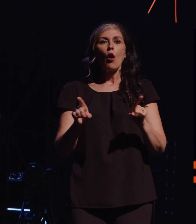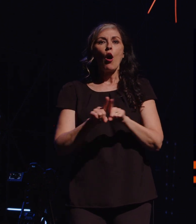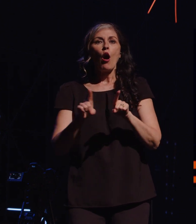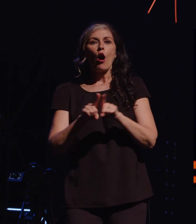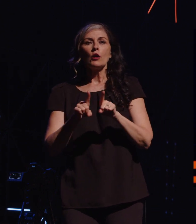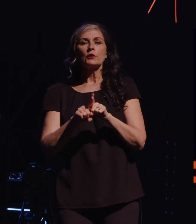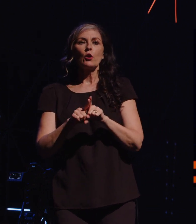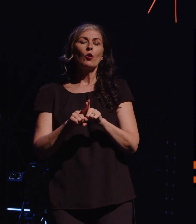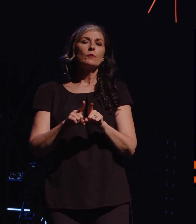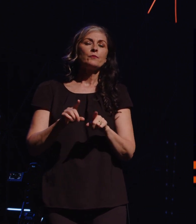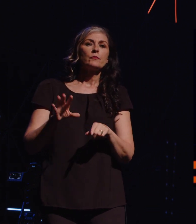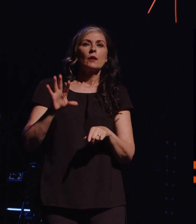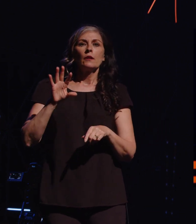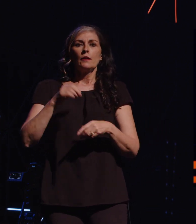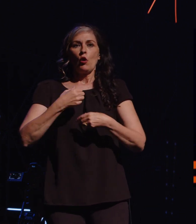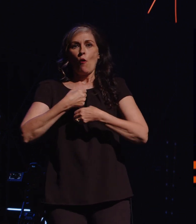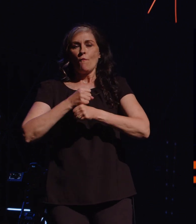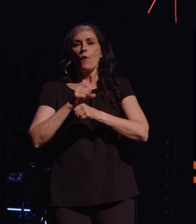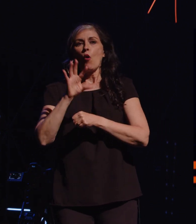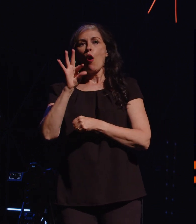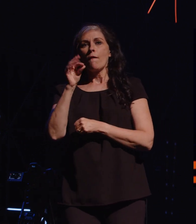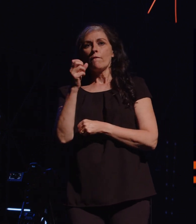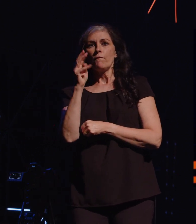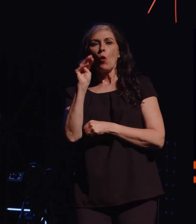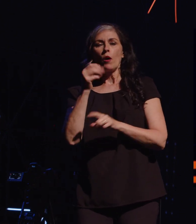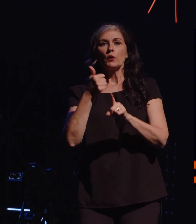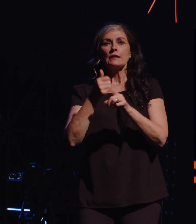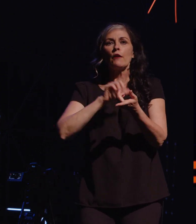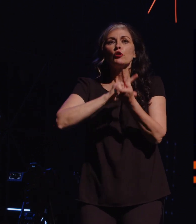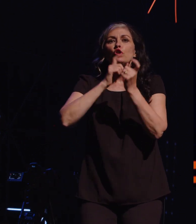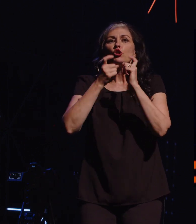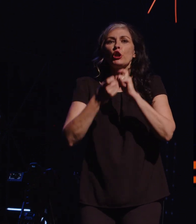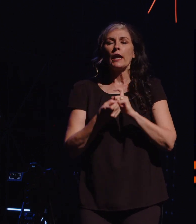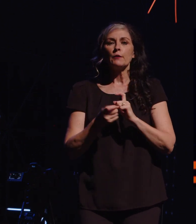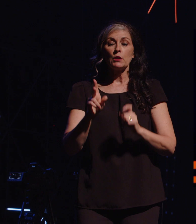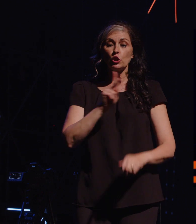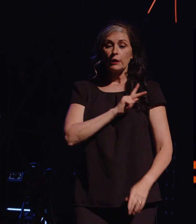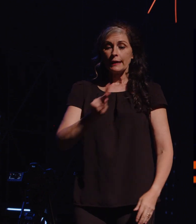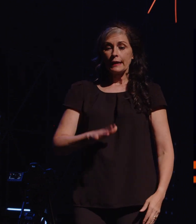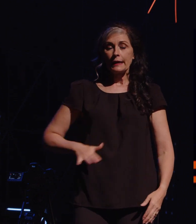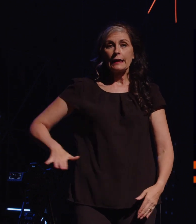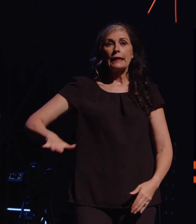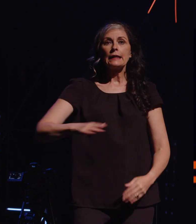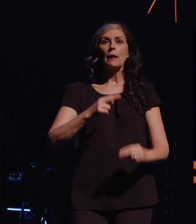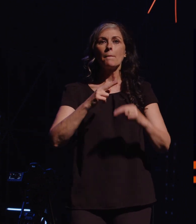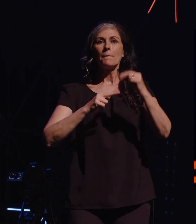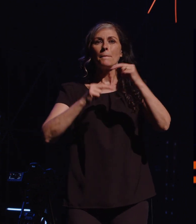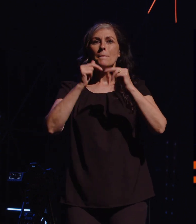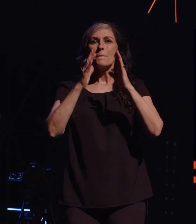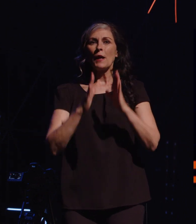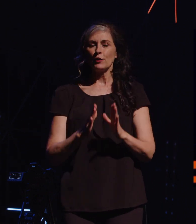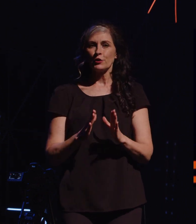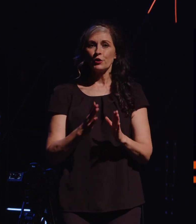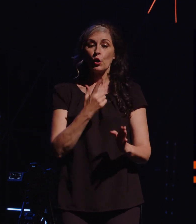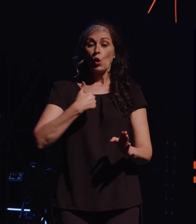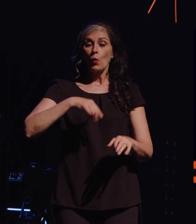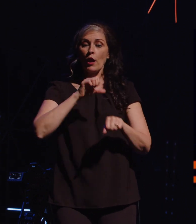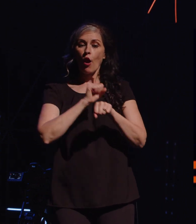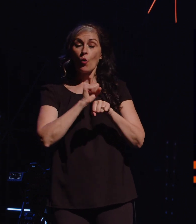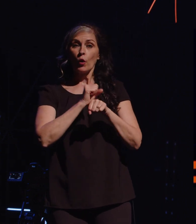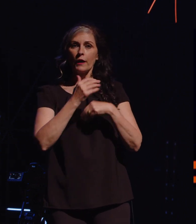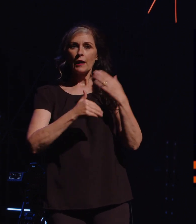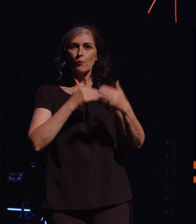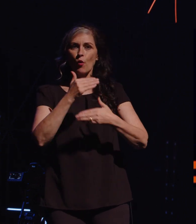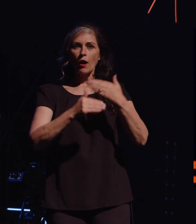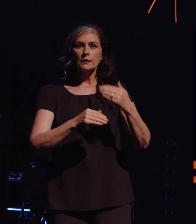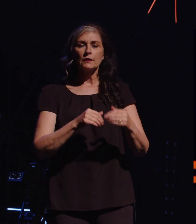or fashion, that God will change you into a kingdom builder. That we are a work in progress.